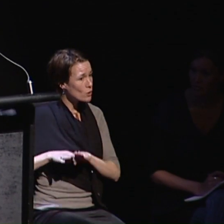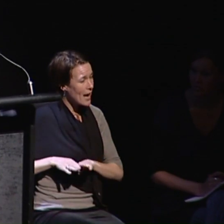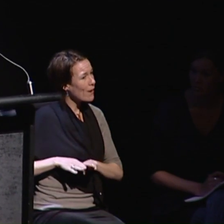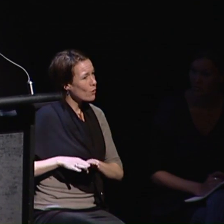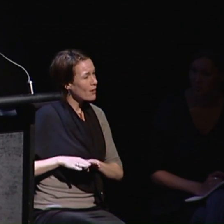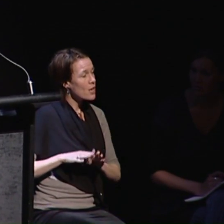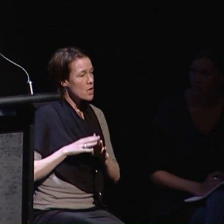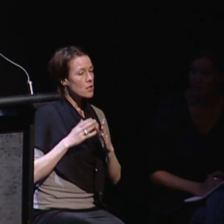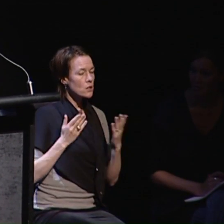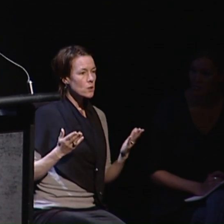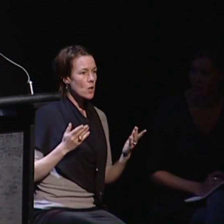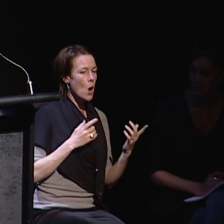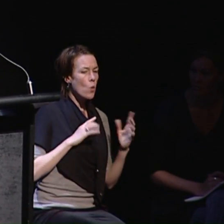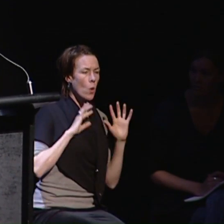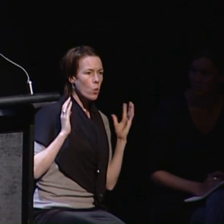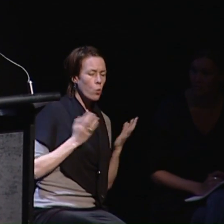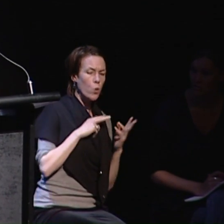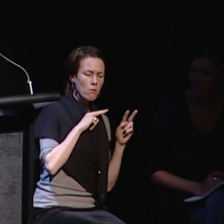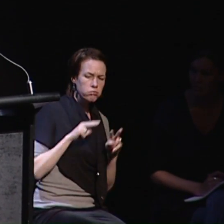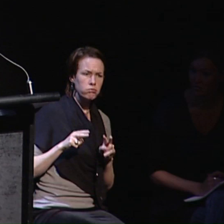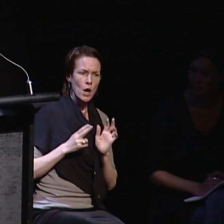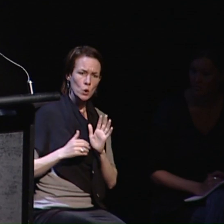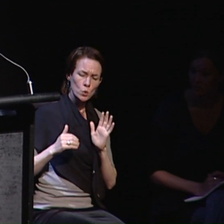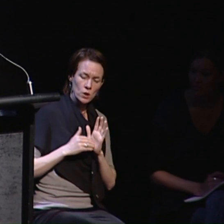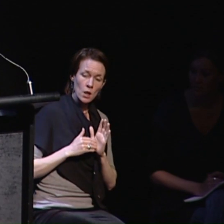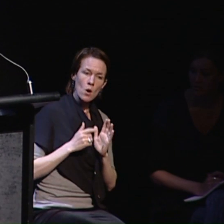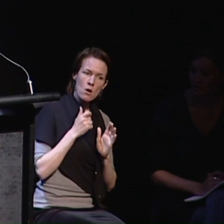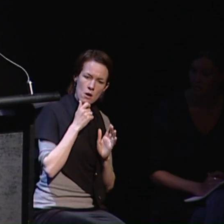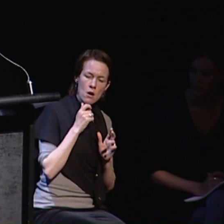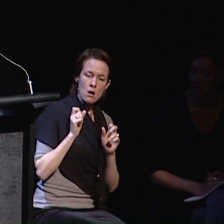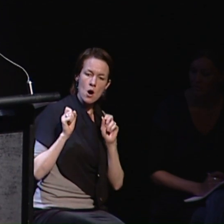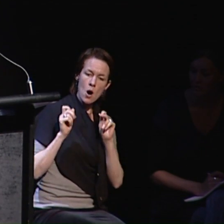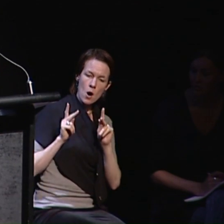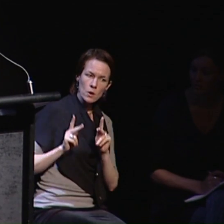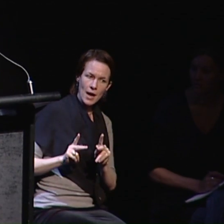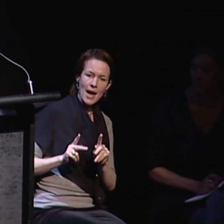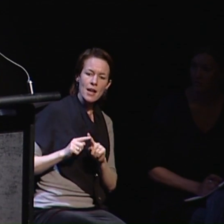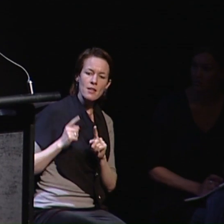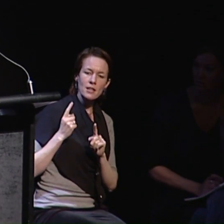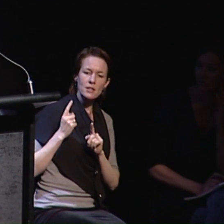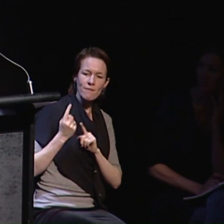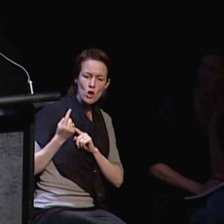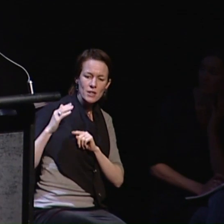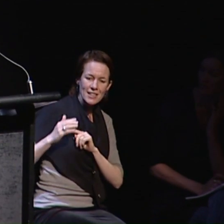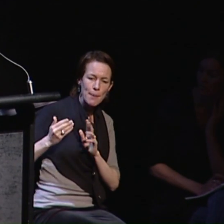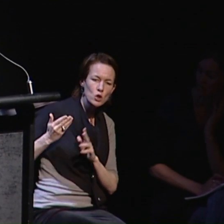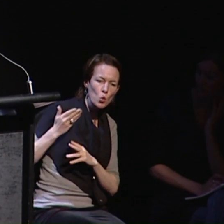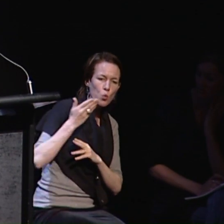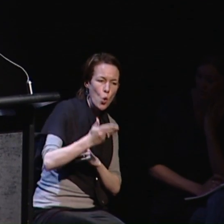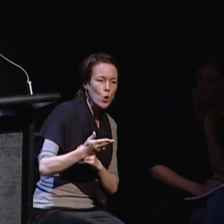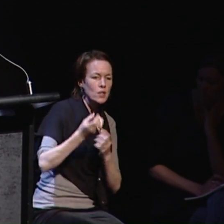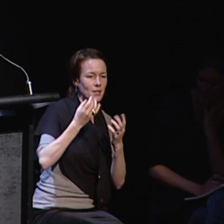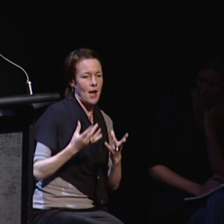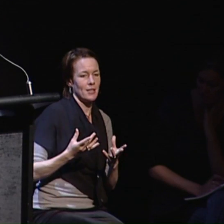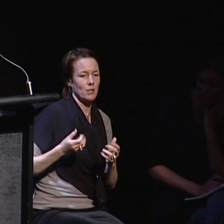in terms of thinking about how we conceive of the right to live and be included in the community. For Inclusion